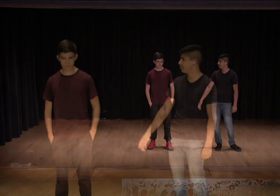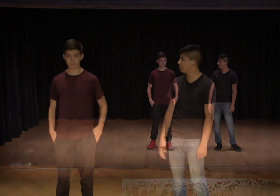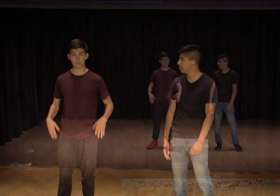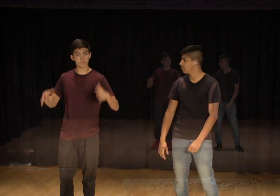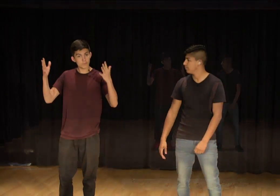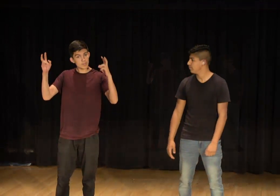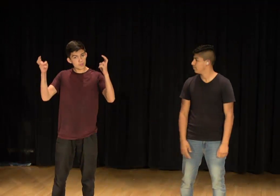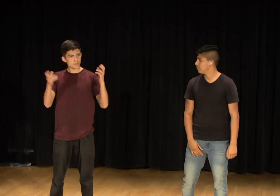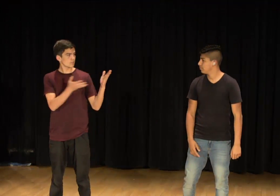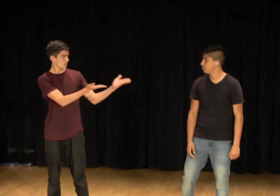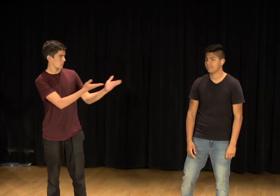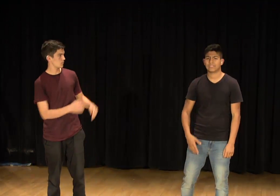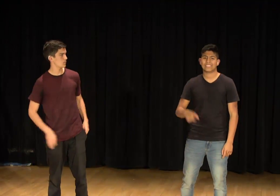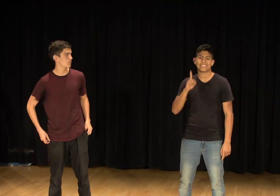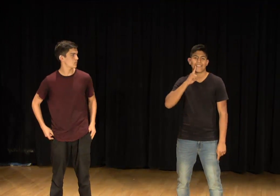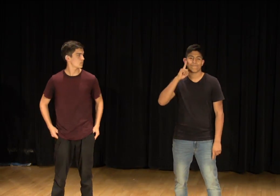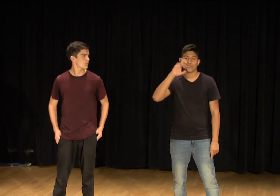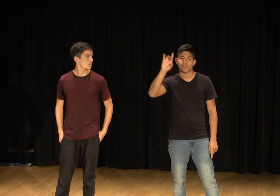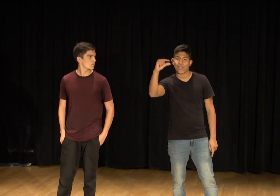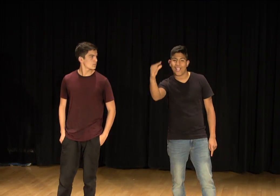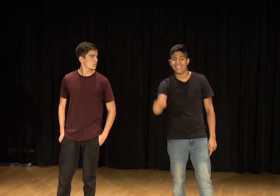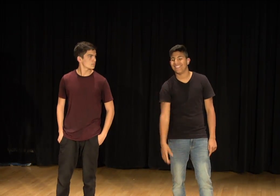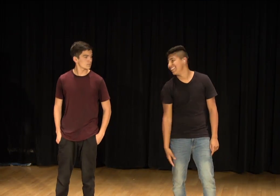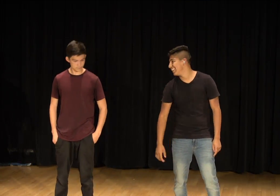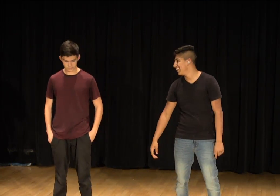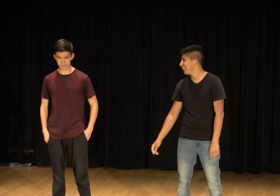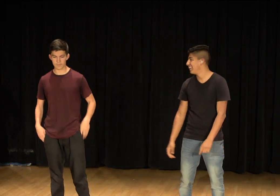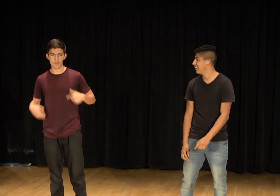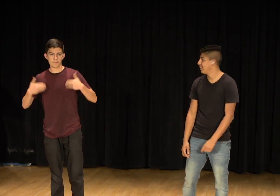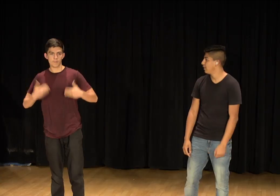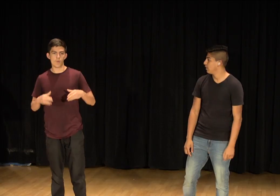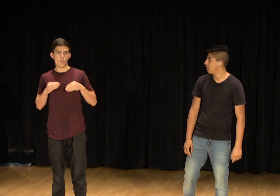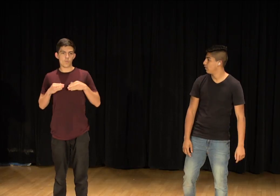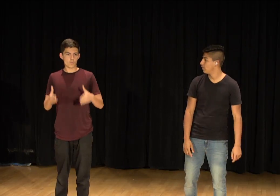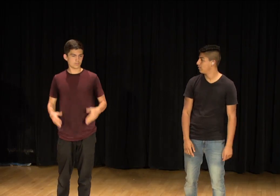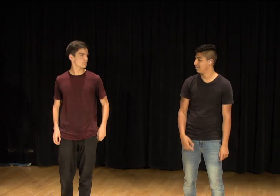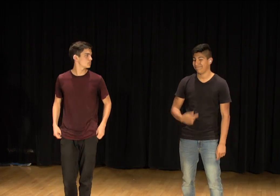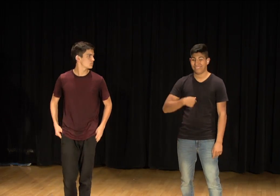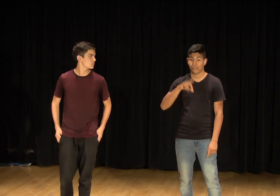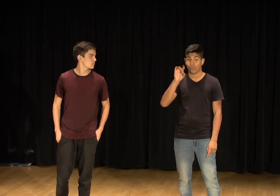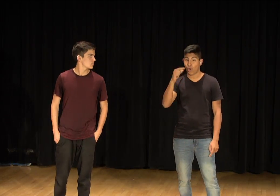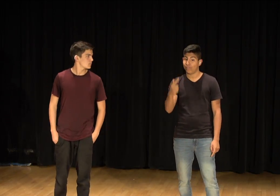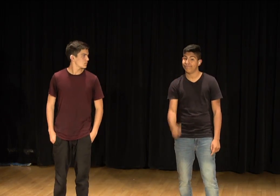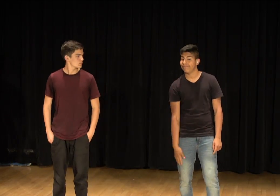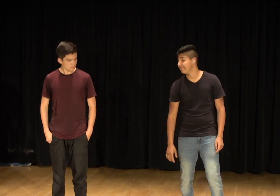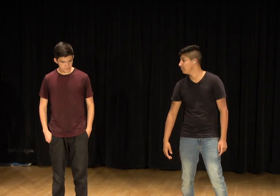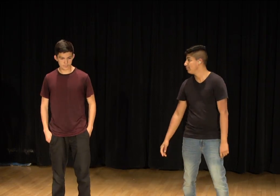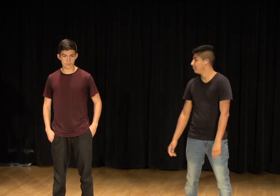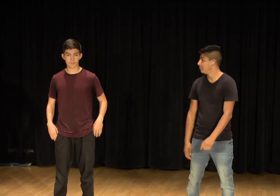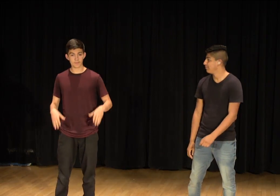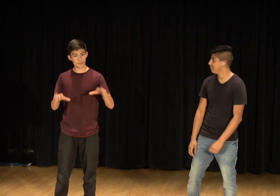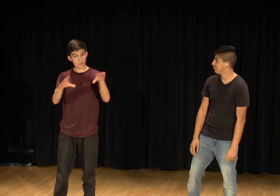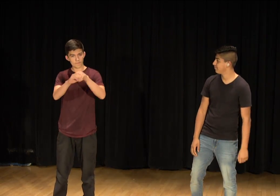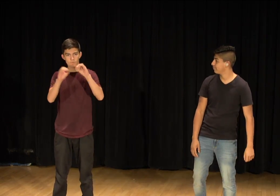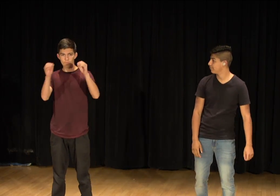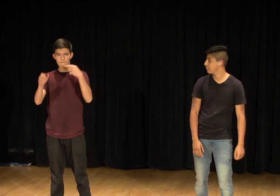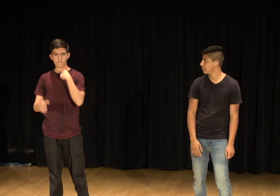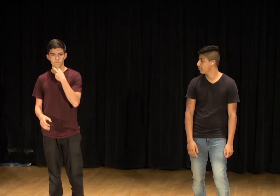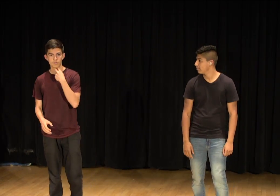senior. We will be doing Deaf Dog. I'm the owner. I'm the dog. This will